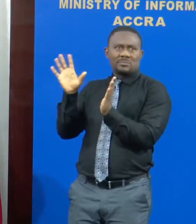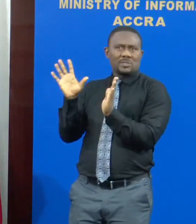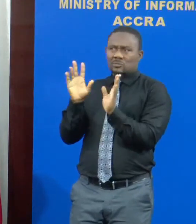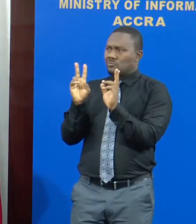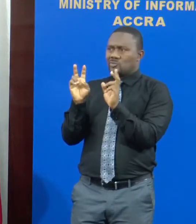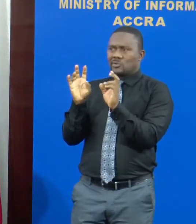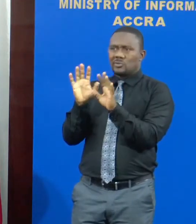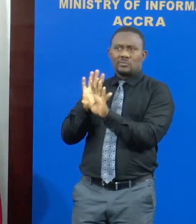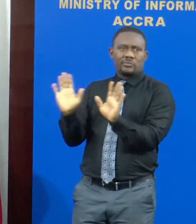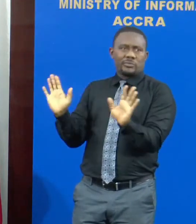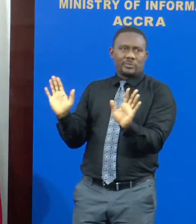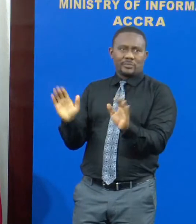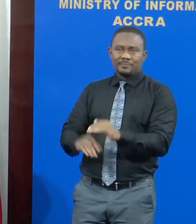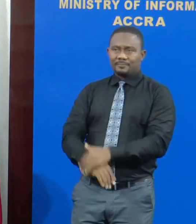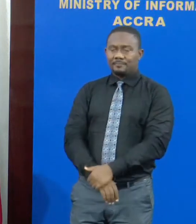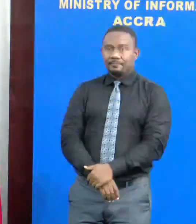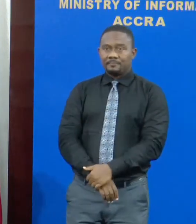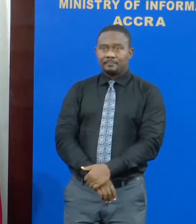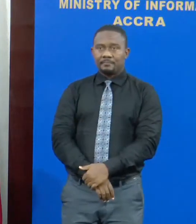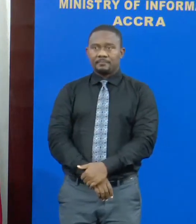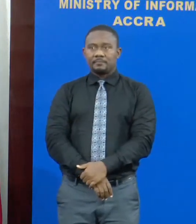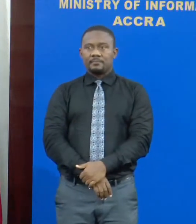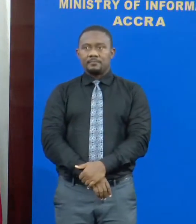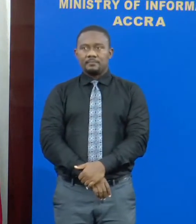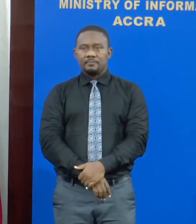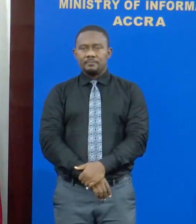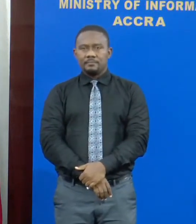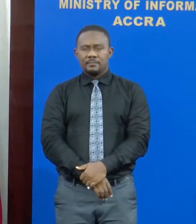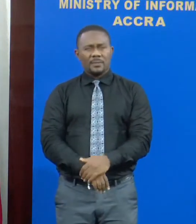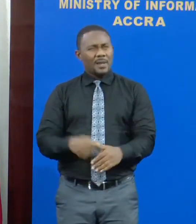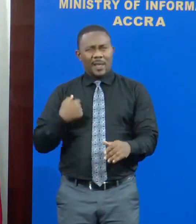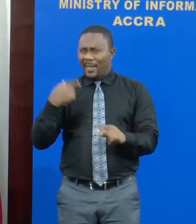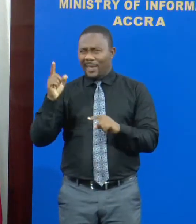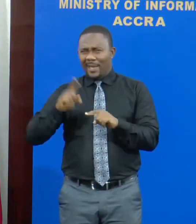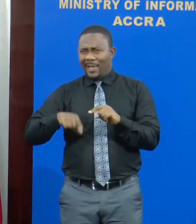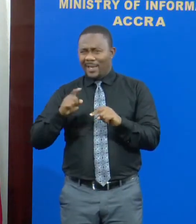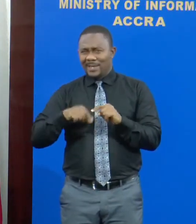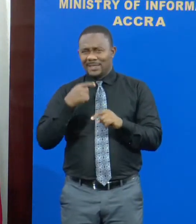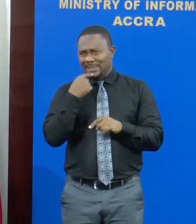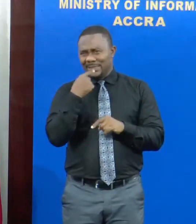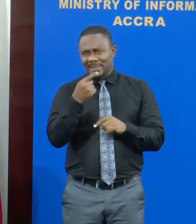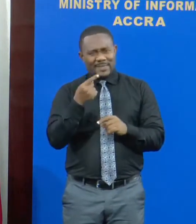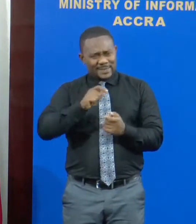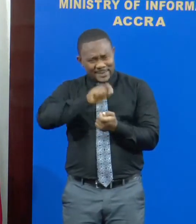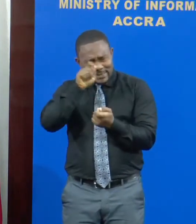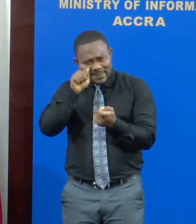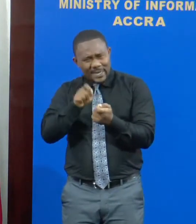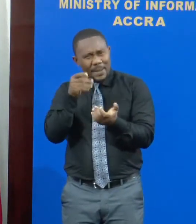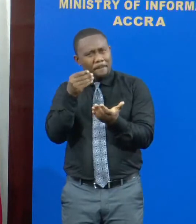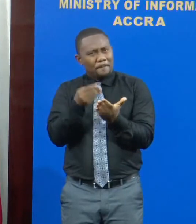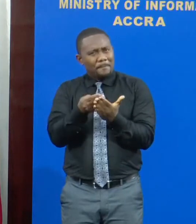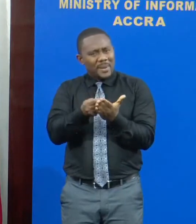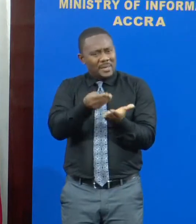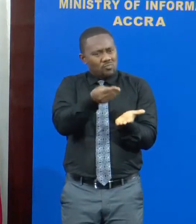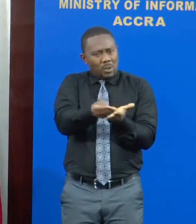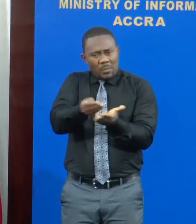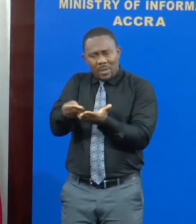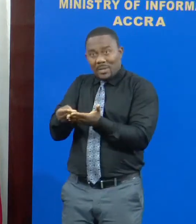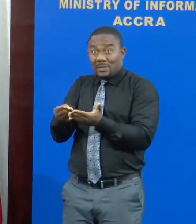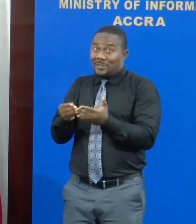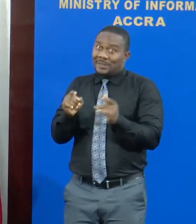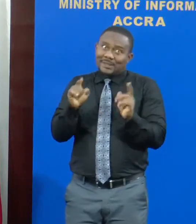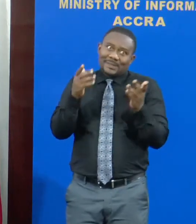issue there. The first question, I'm unable to tell you the total cost, the total amount of money spent today. It's not something I